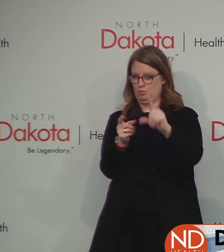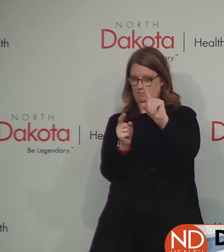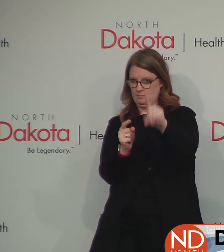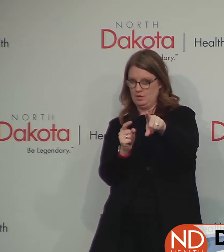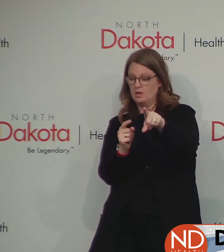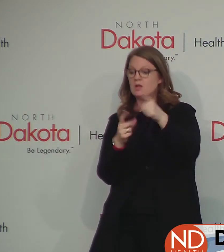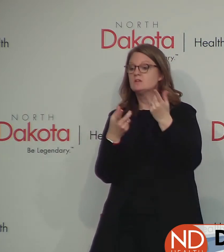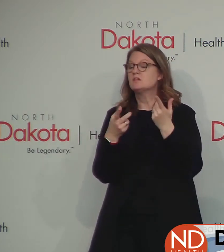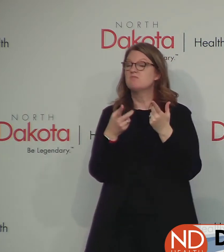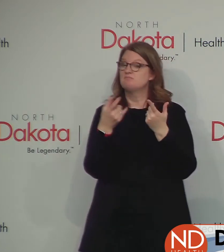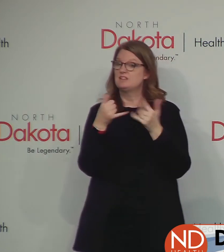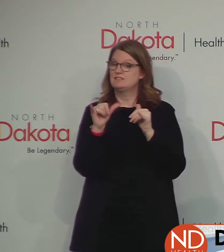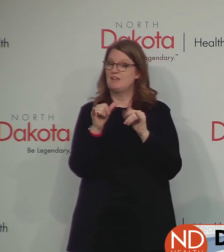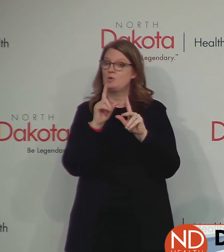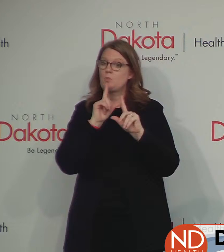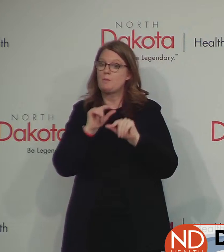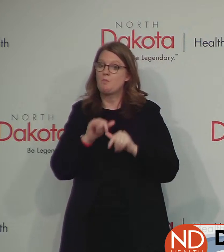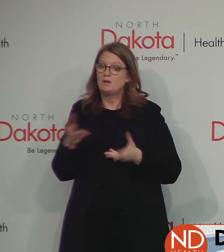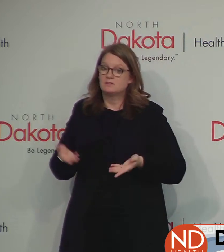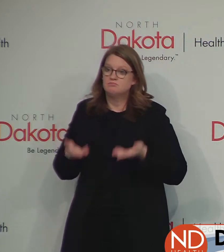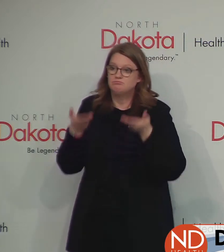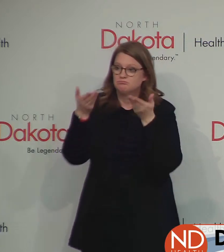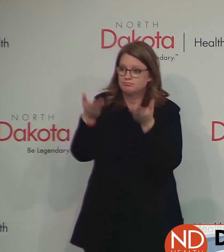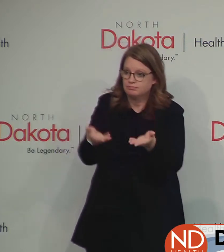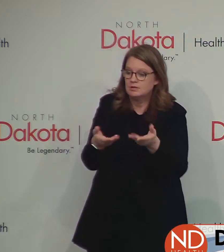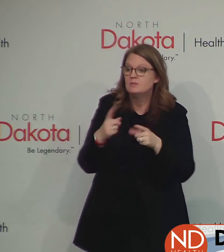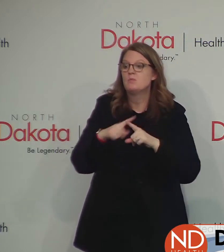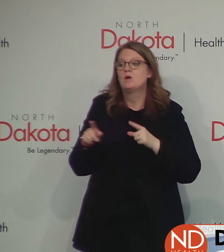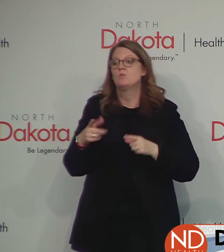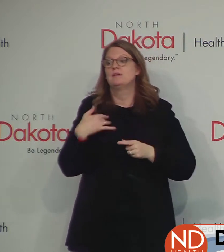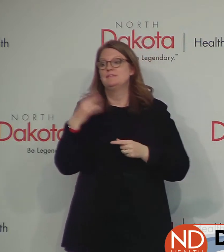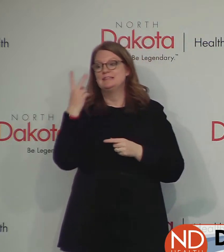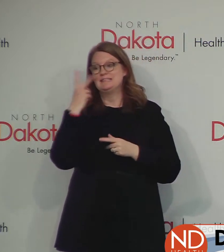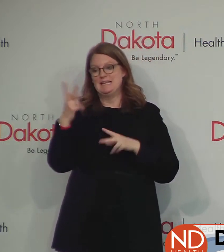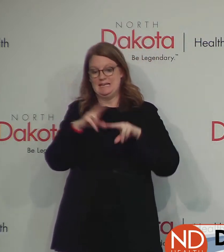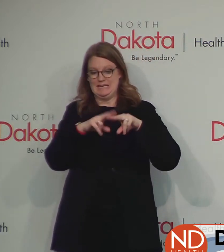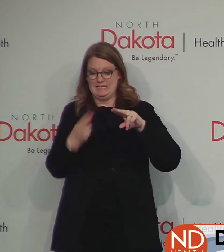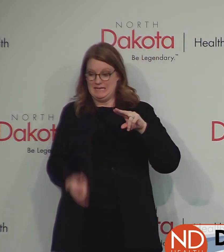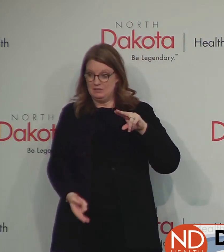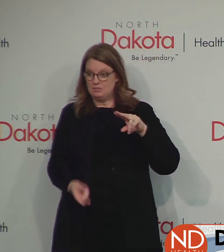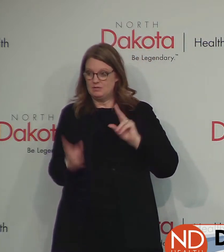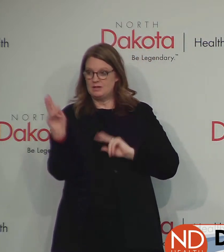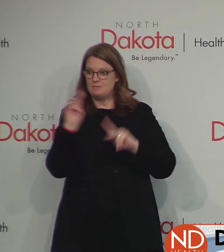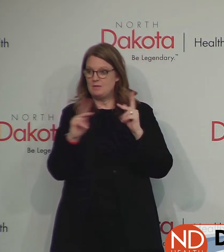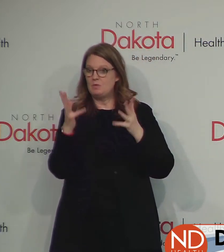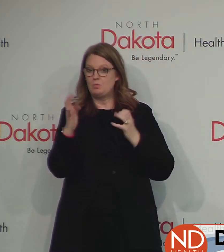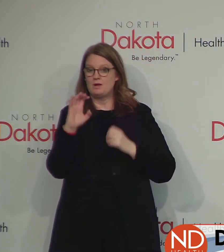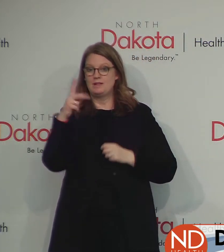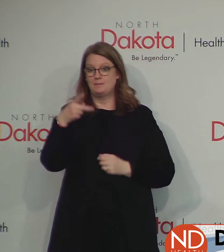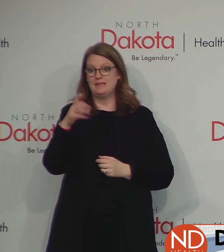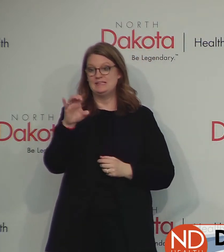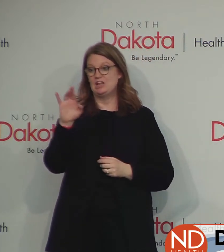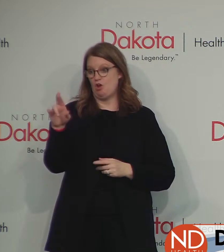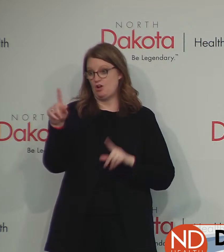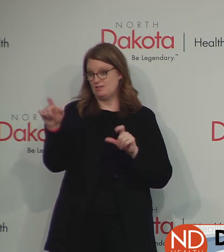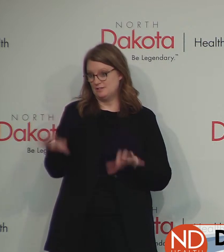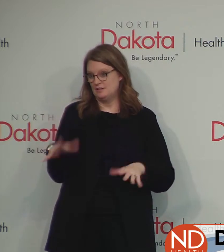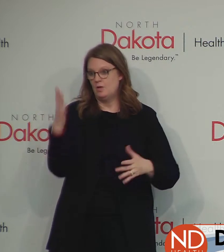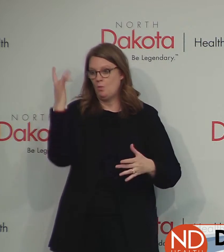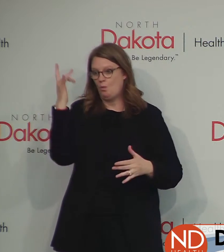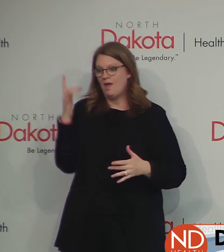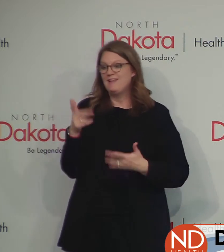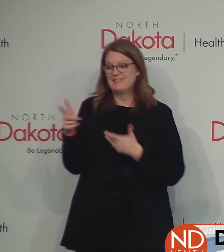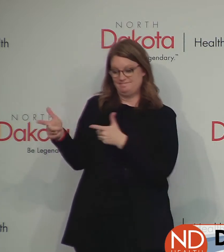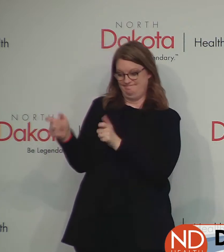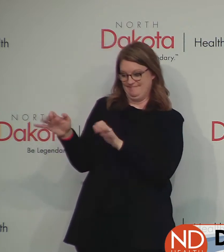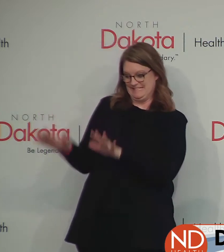just as normal and turning that information out. But we definitely have seen a decrease in people wanting PCR testing because the rapid antigen